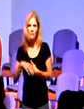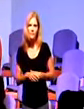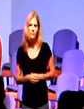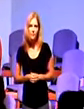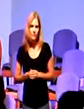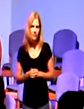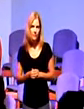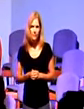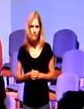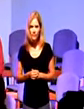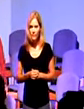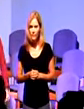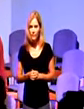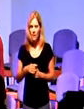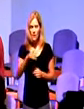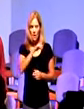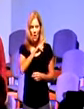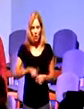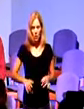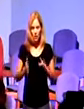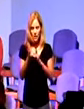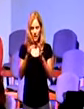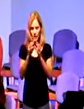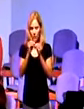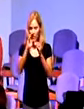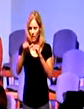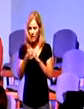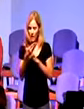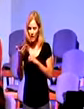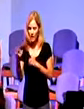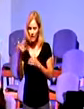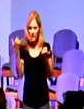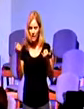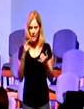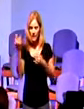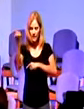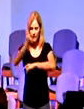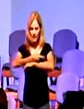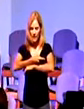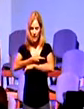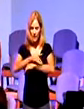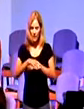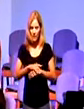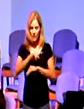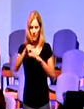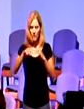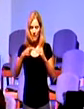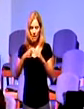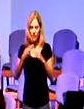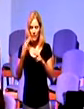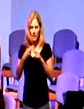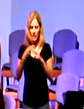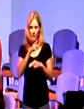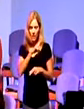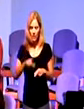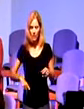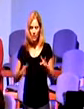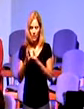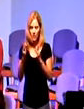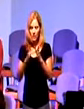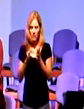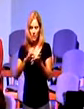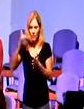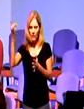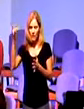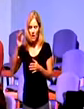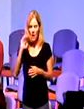5:16. Lord Jesus, more than anything else, today is a day to be about the name of our Lord Jesus being glorified,